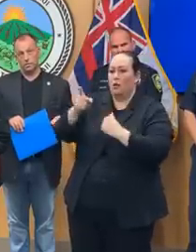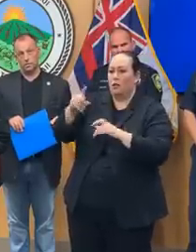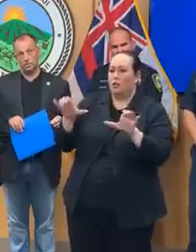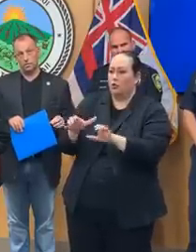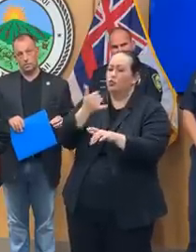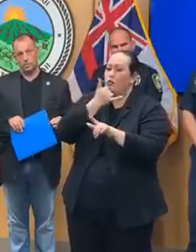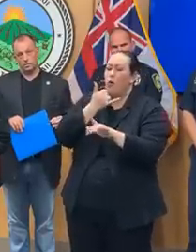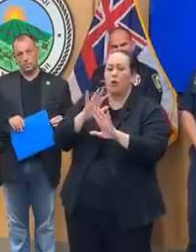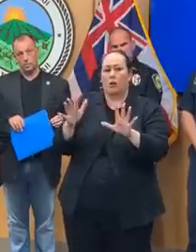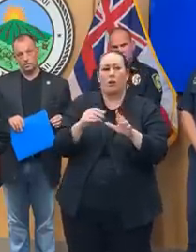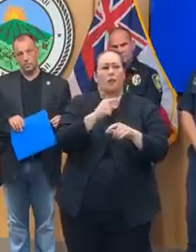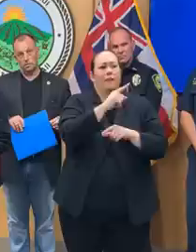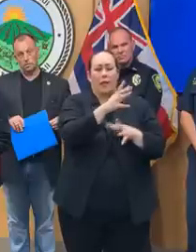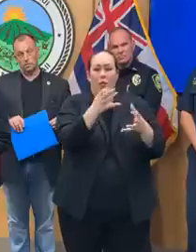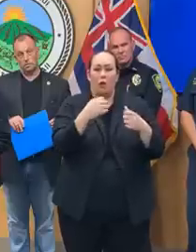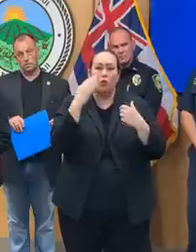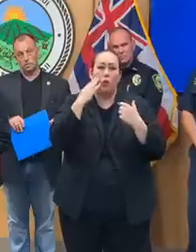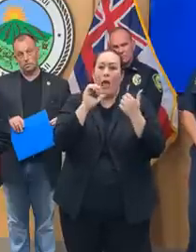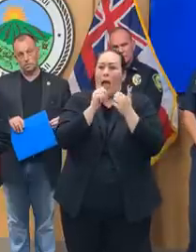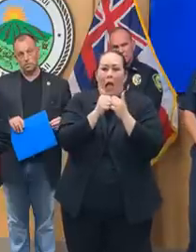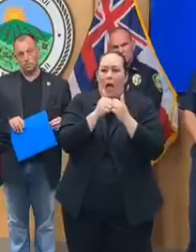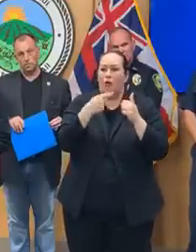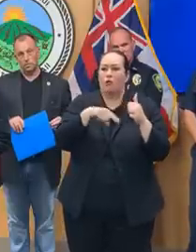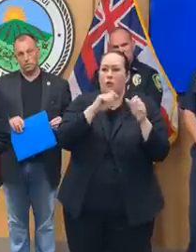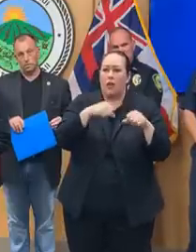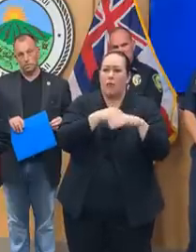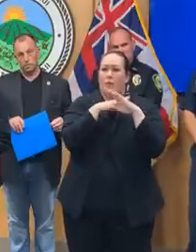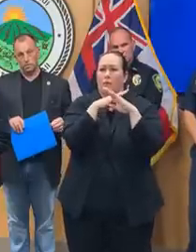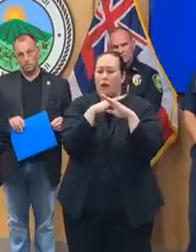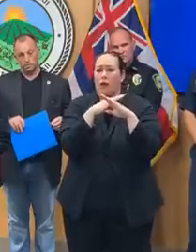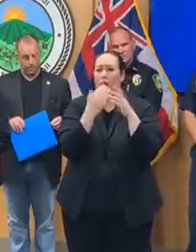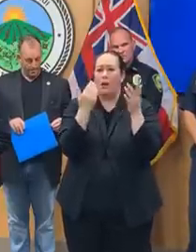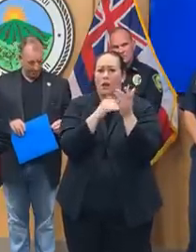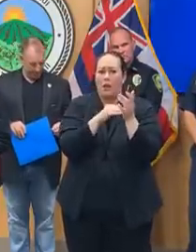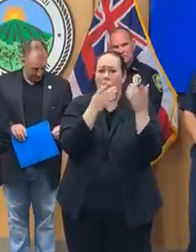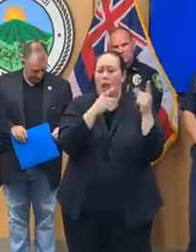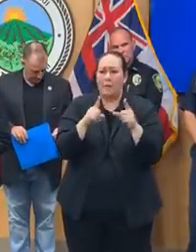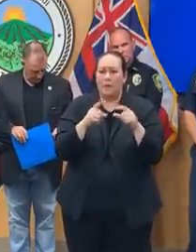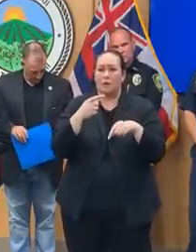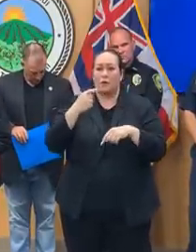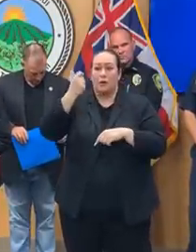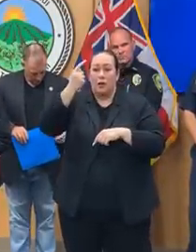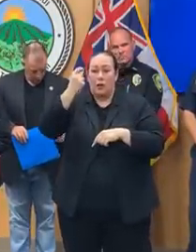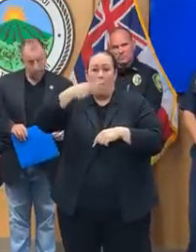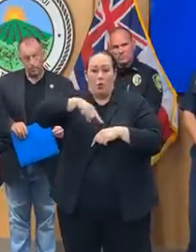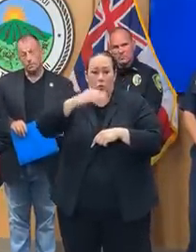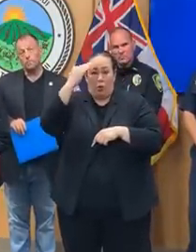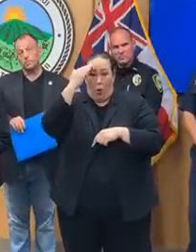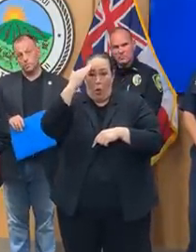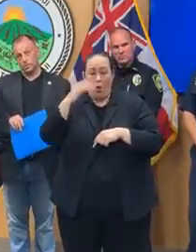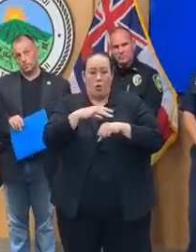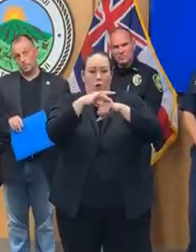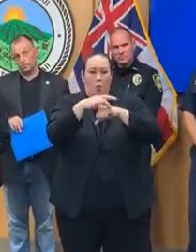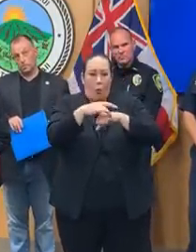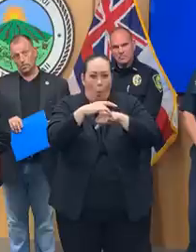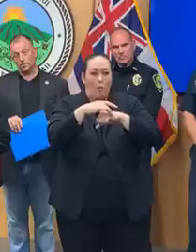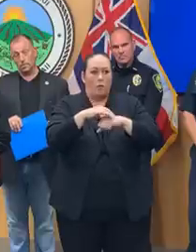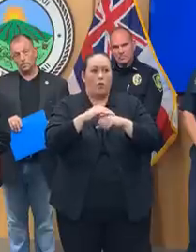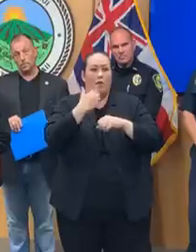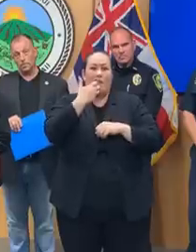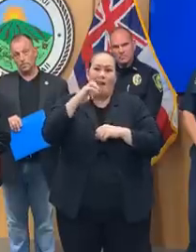They're interested in preventing it in the future. And we have global change, warming change, that is changing